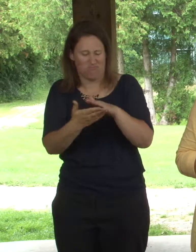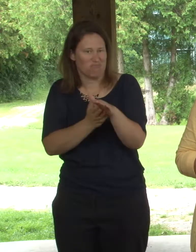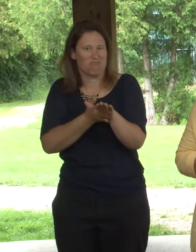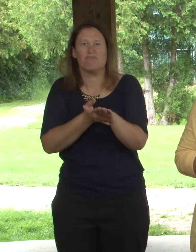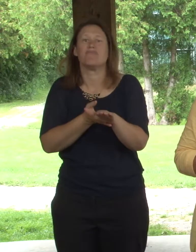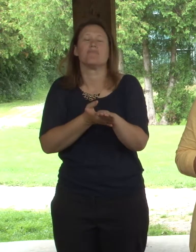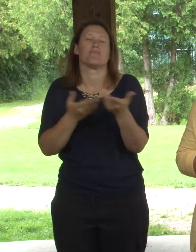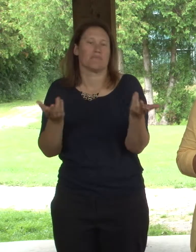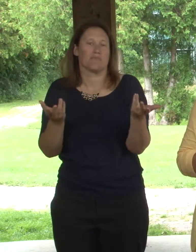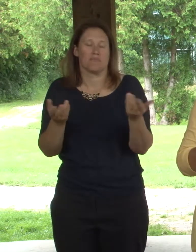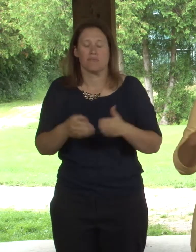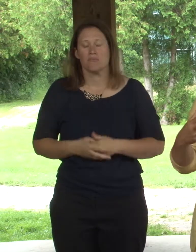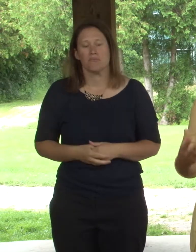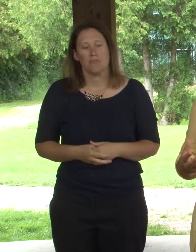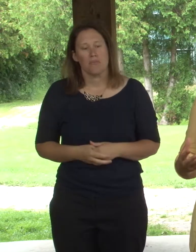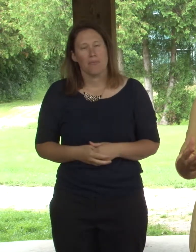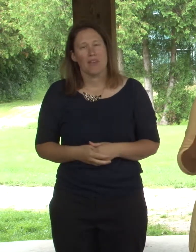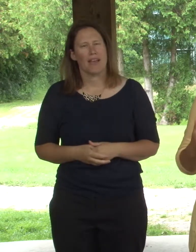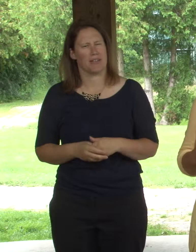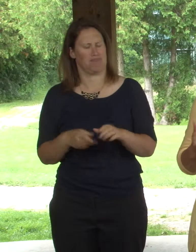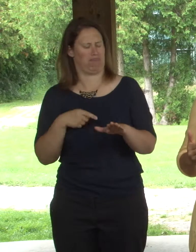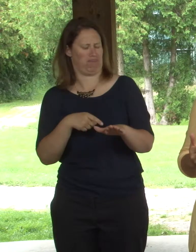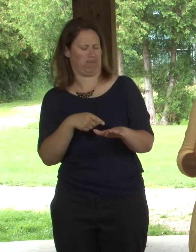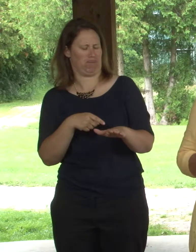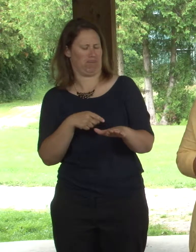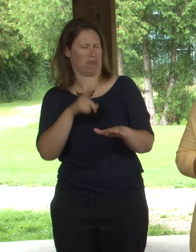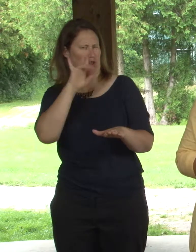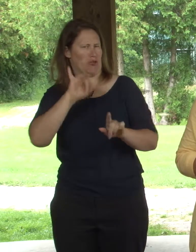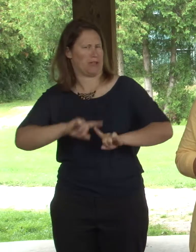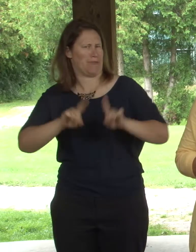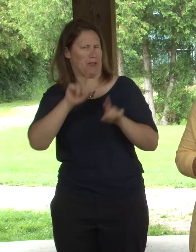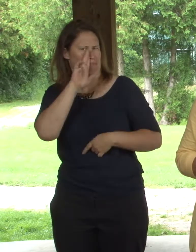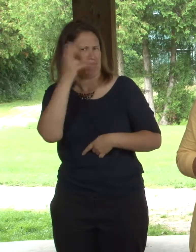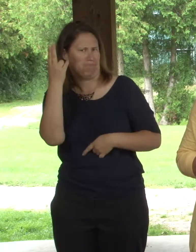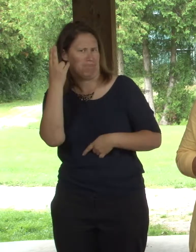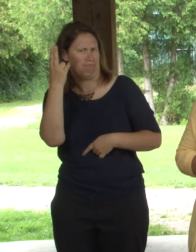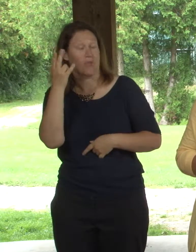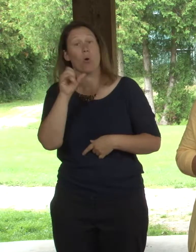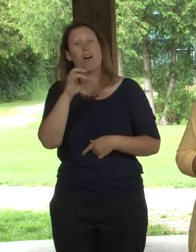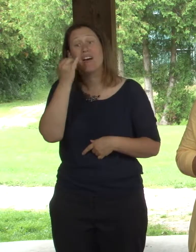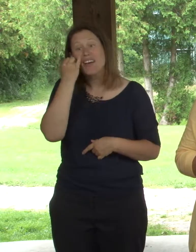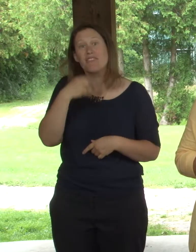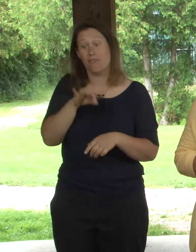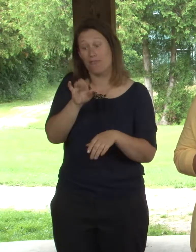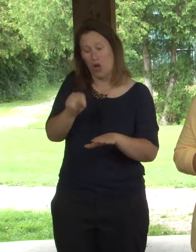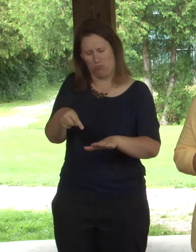those areas, and it looks different. It's changes that happen to our feet and the condition of our